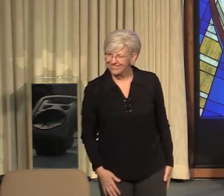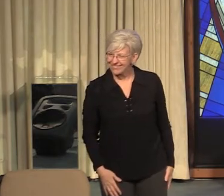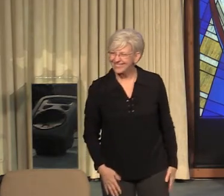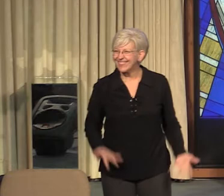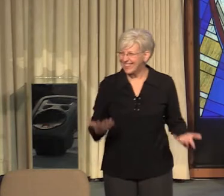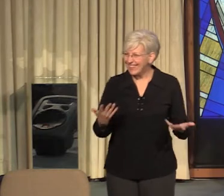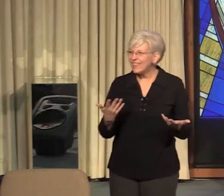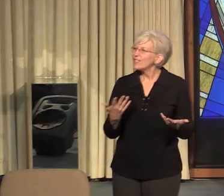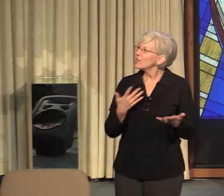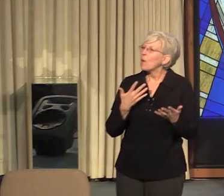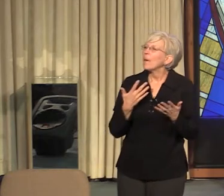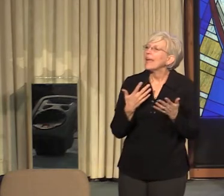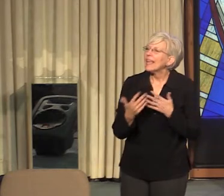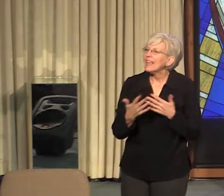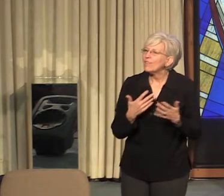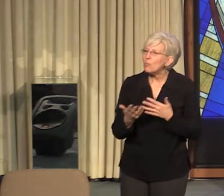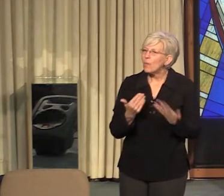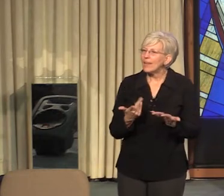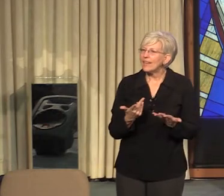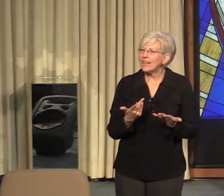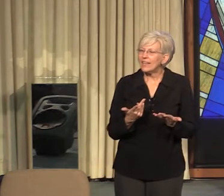kind of laid out his credo,